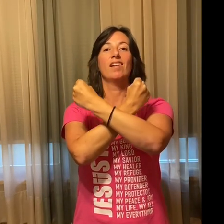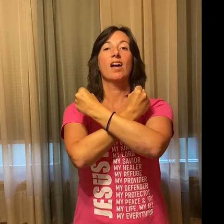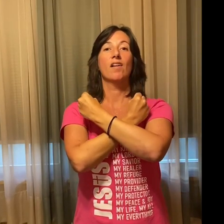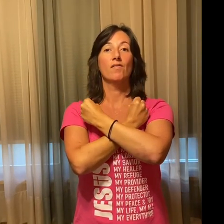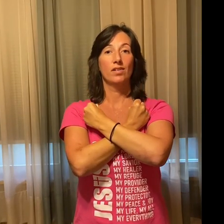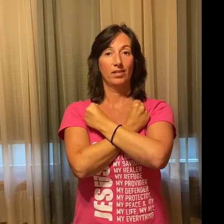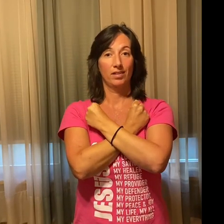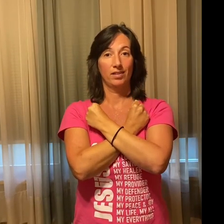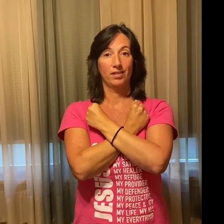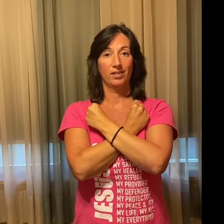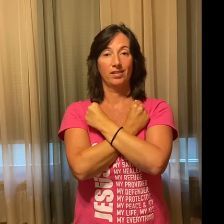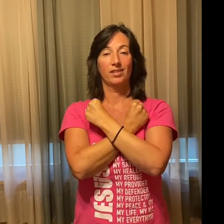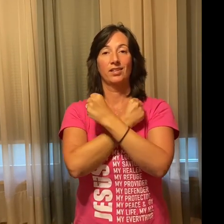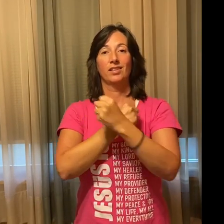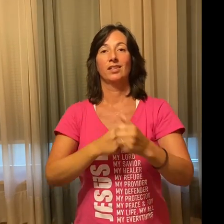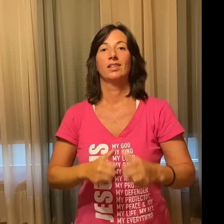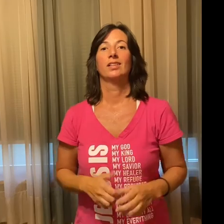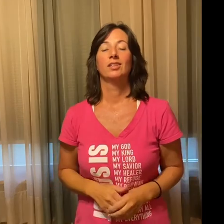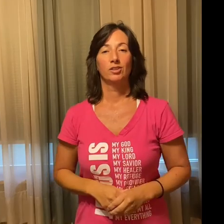Love.